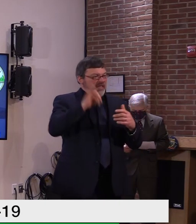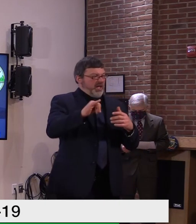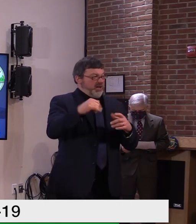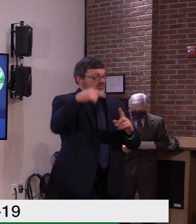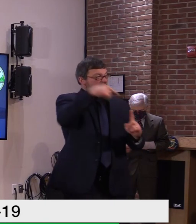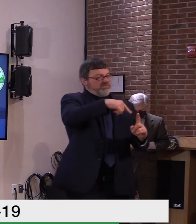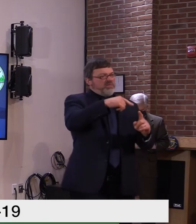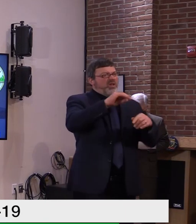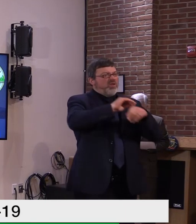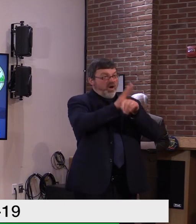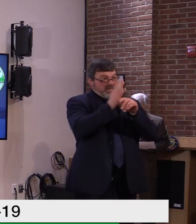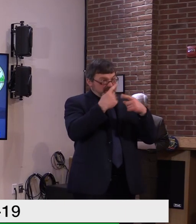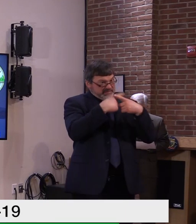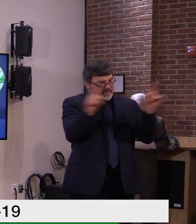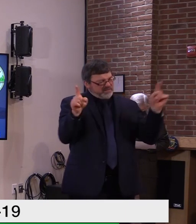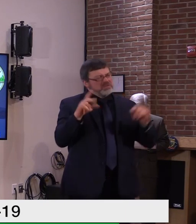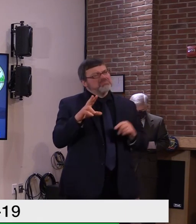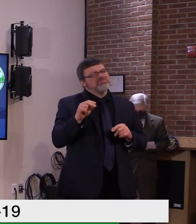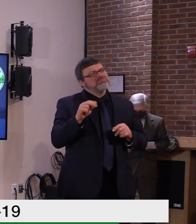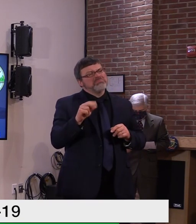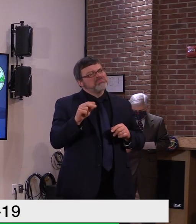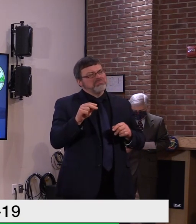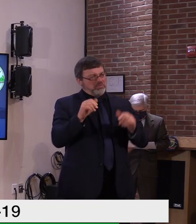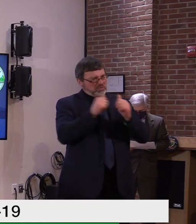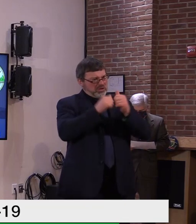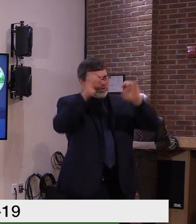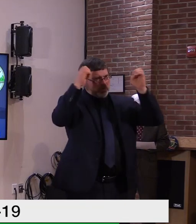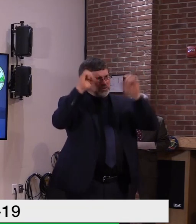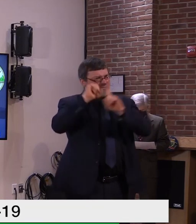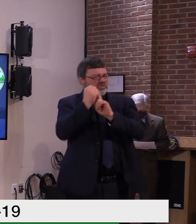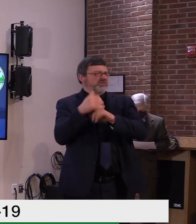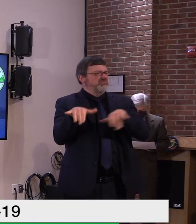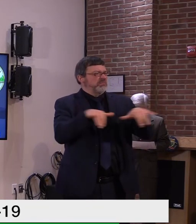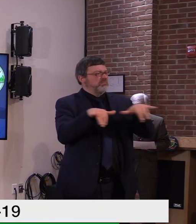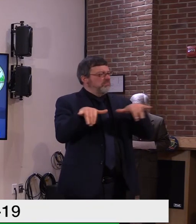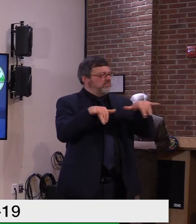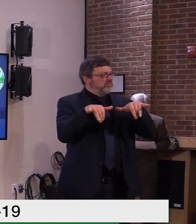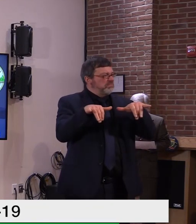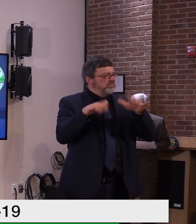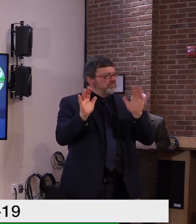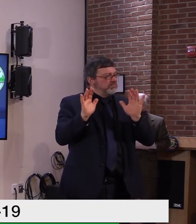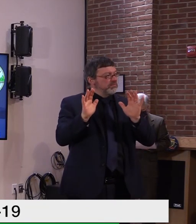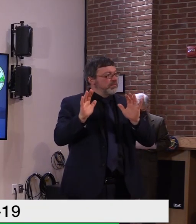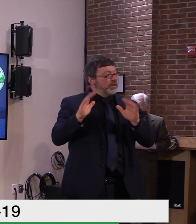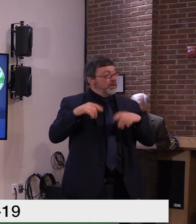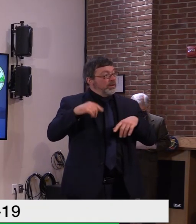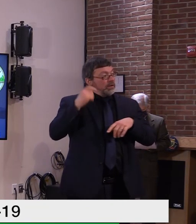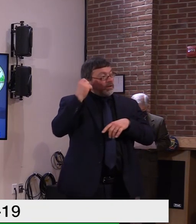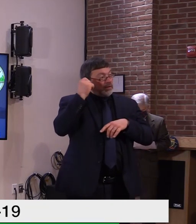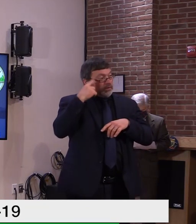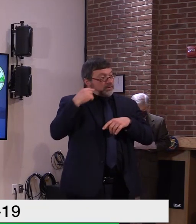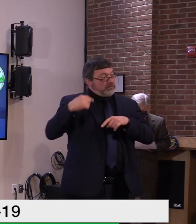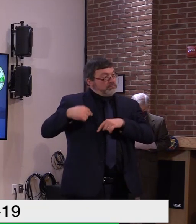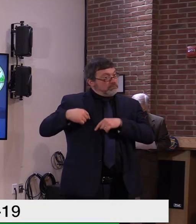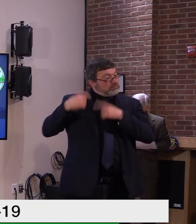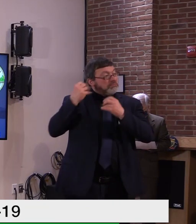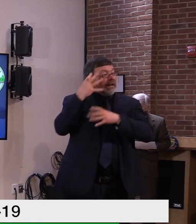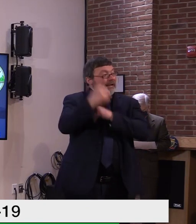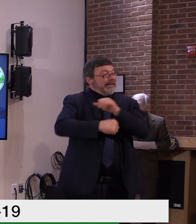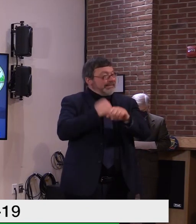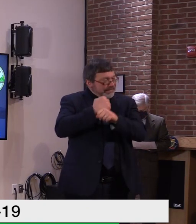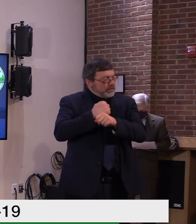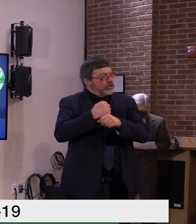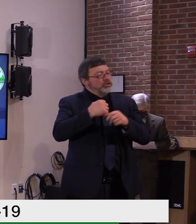hope is that we'll learn some of these lessons so that we don't resort back to where we were before. I